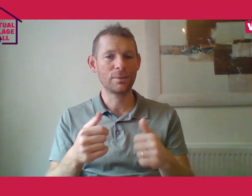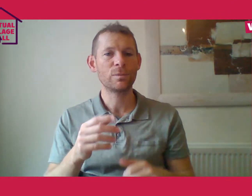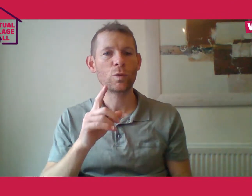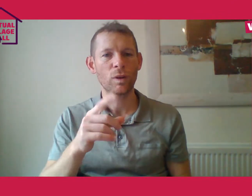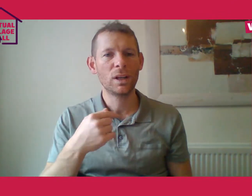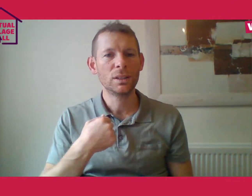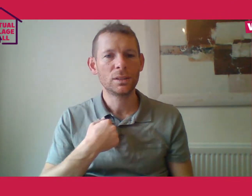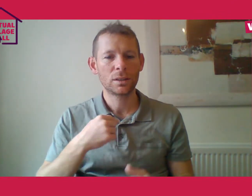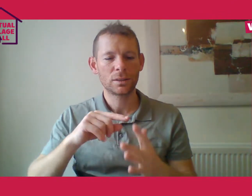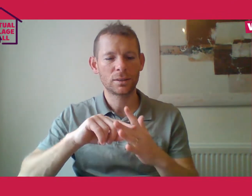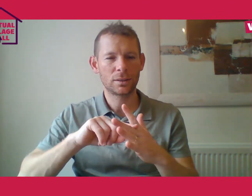Okay.